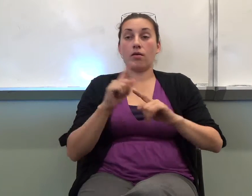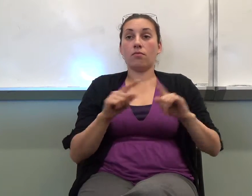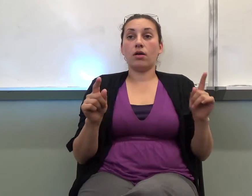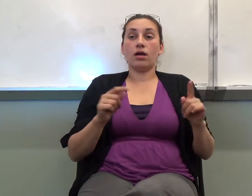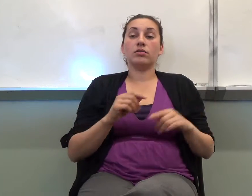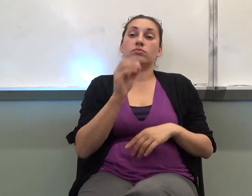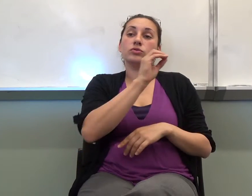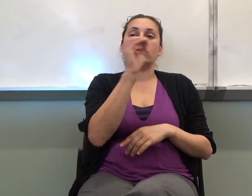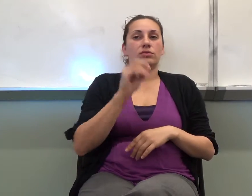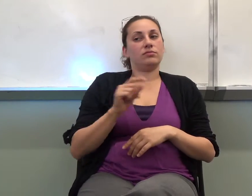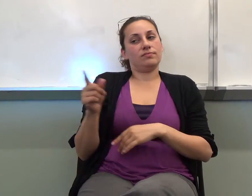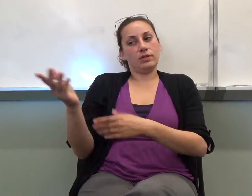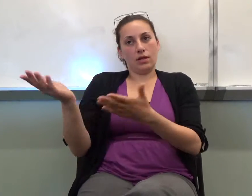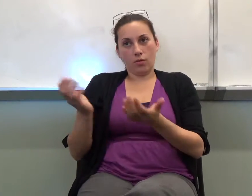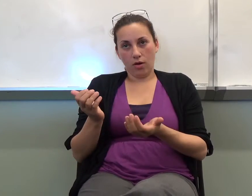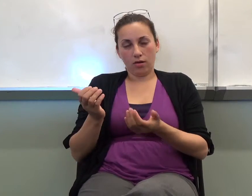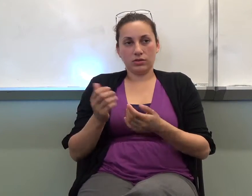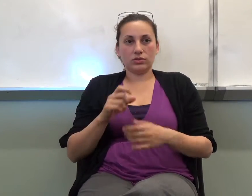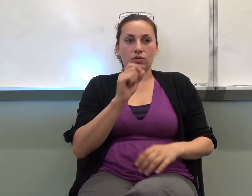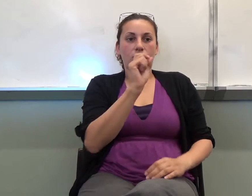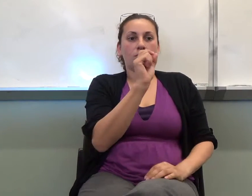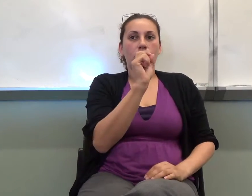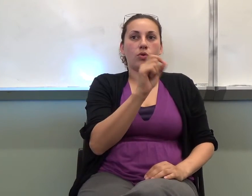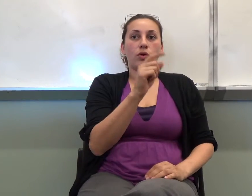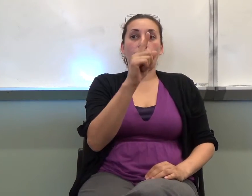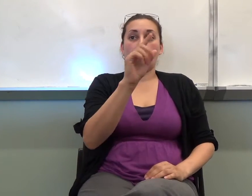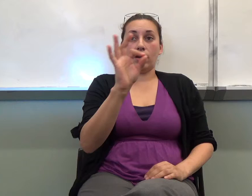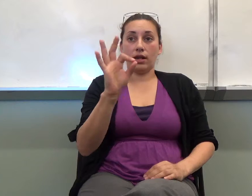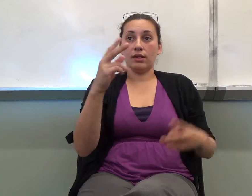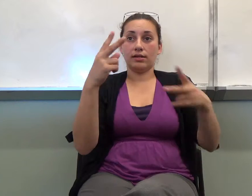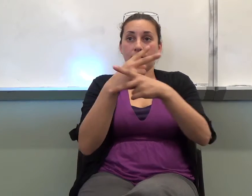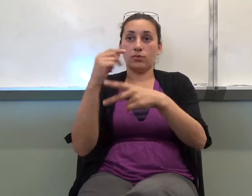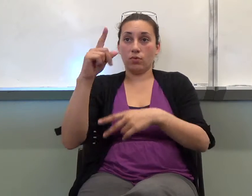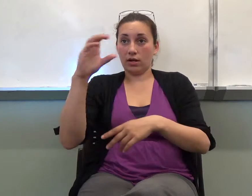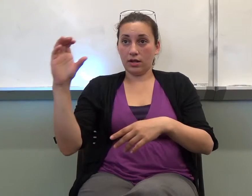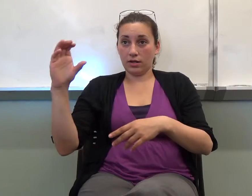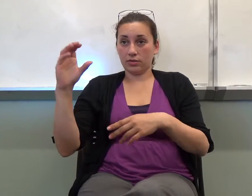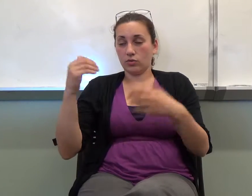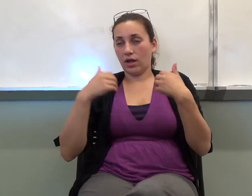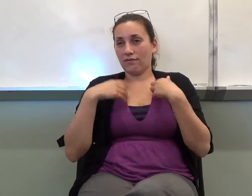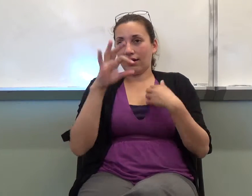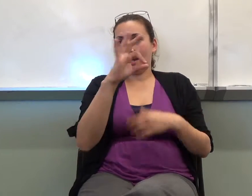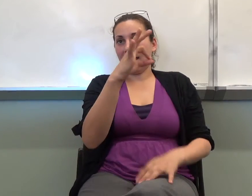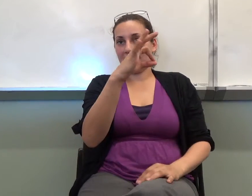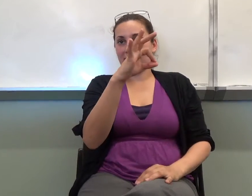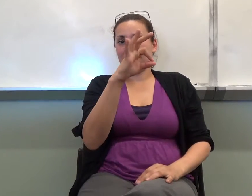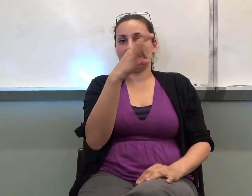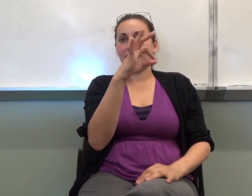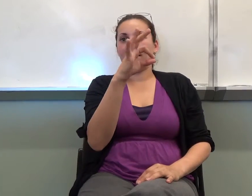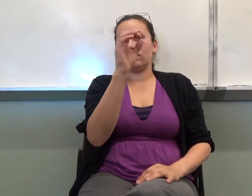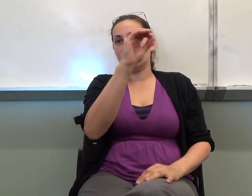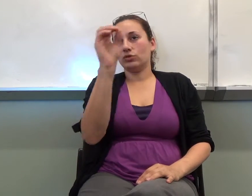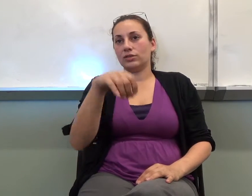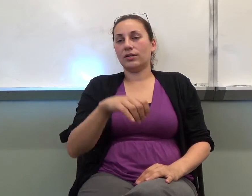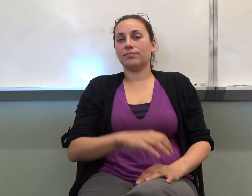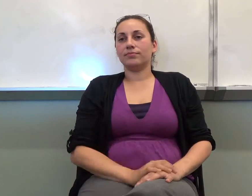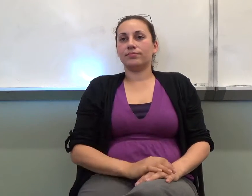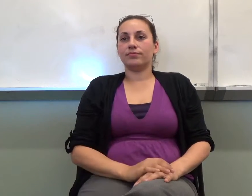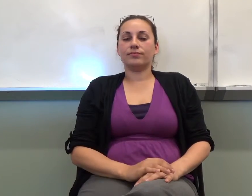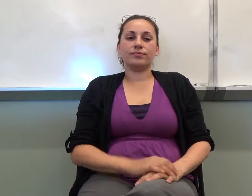take the 0.19, multiply it by 100 to get 19, and then you put a percent sign on it. So 19% of the